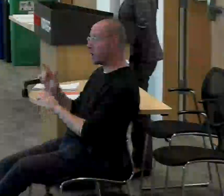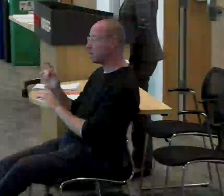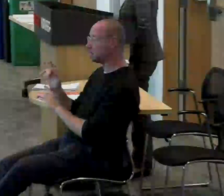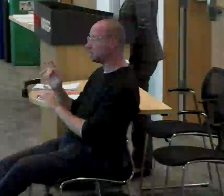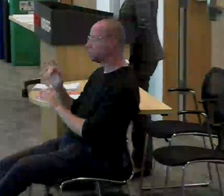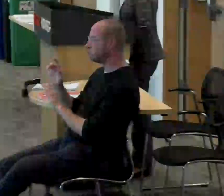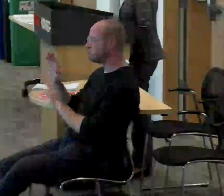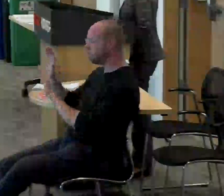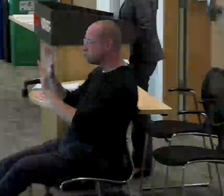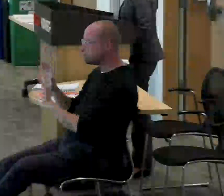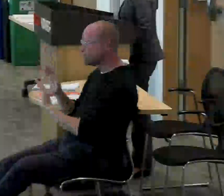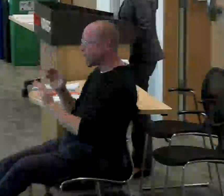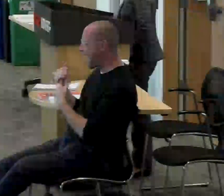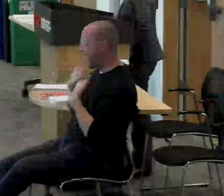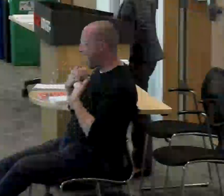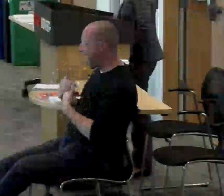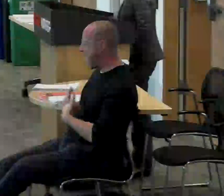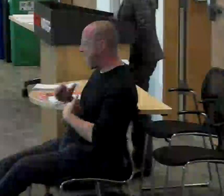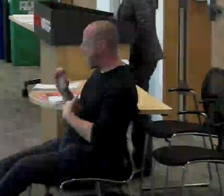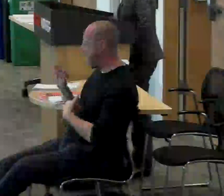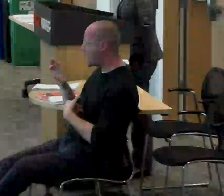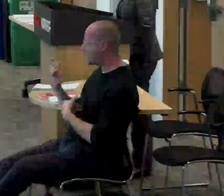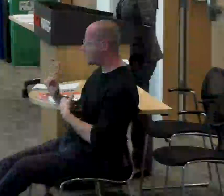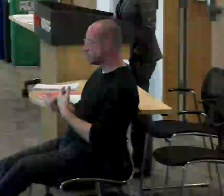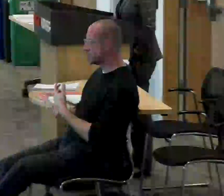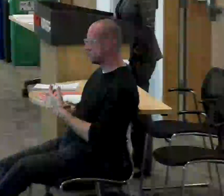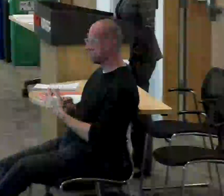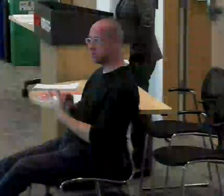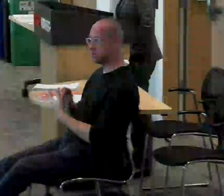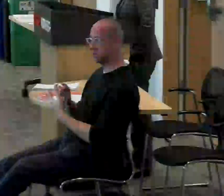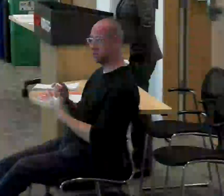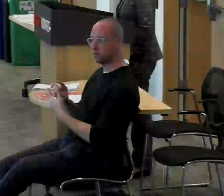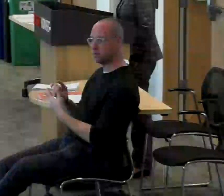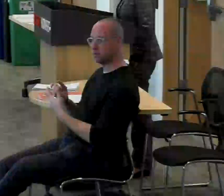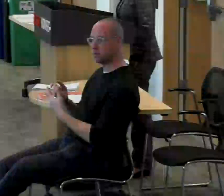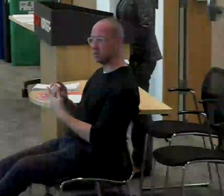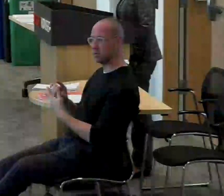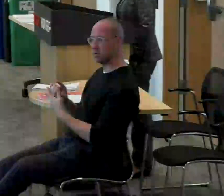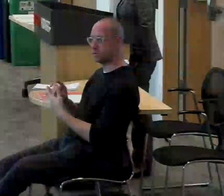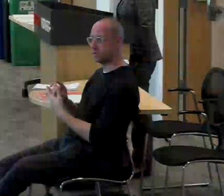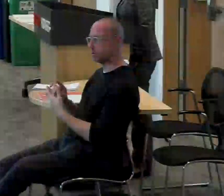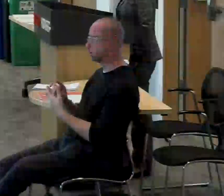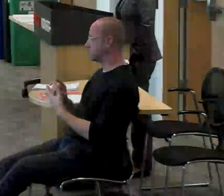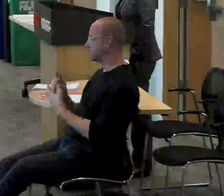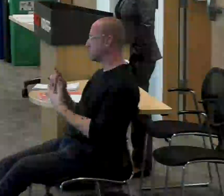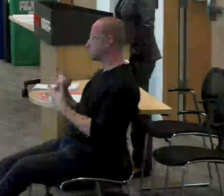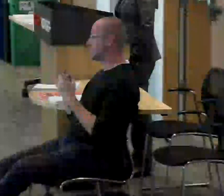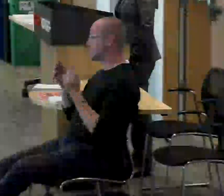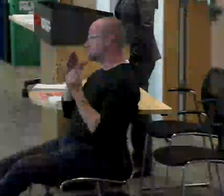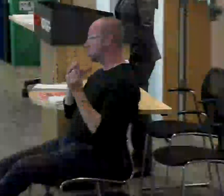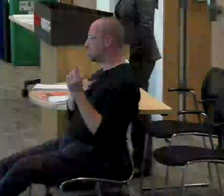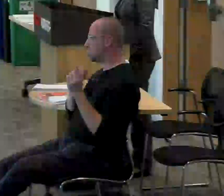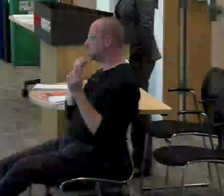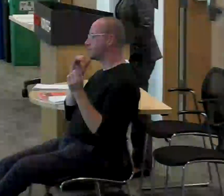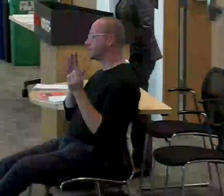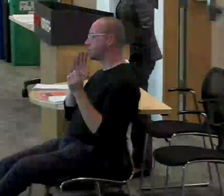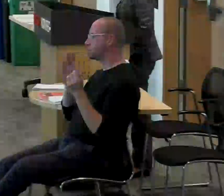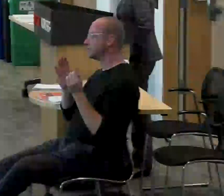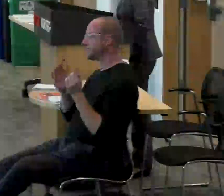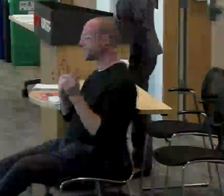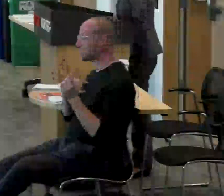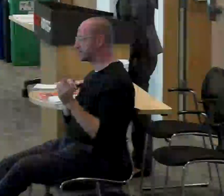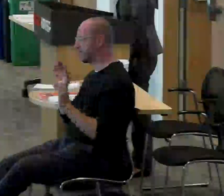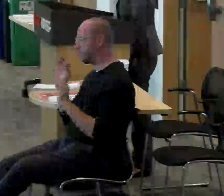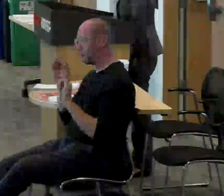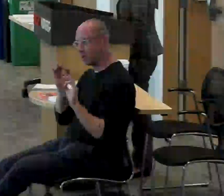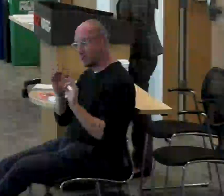through her work and makes fantastic income, she views ABLE accounts as a way to